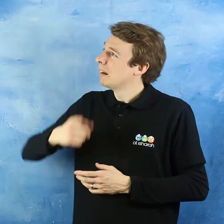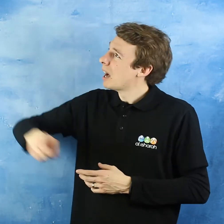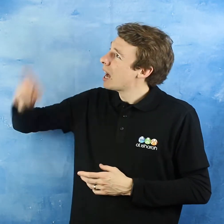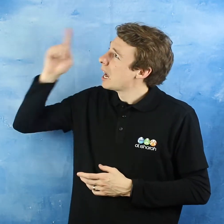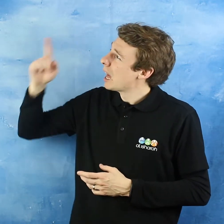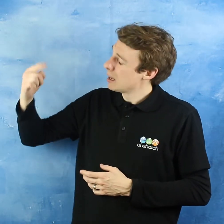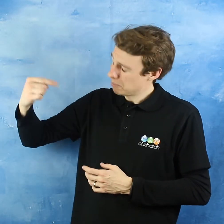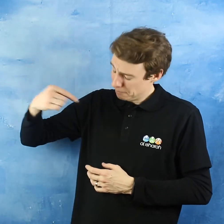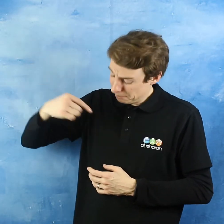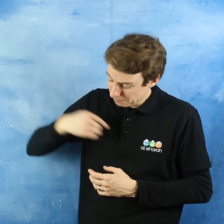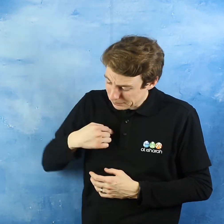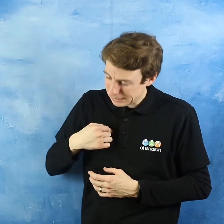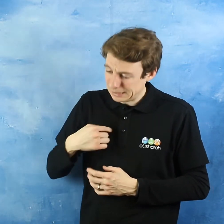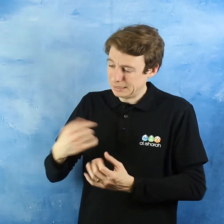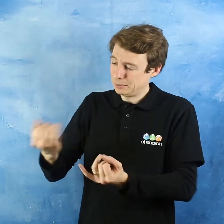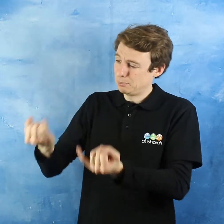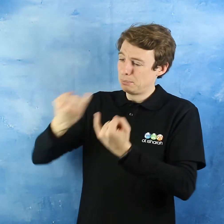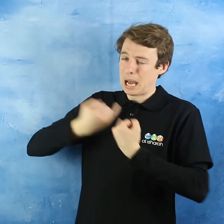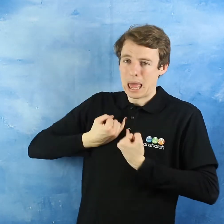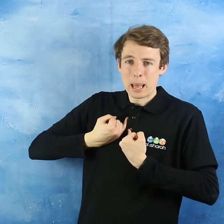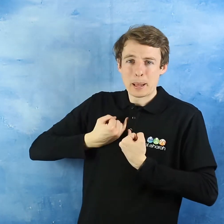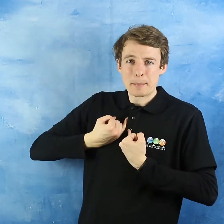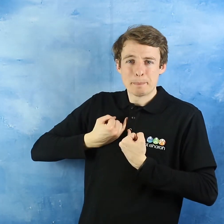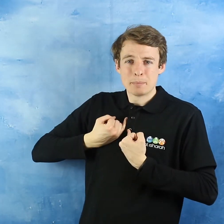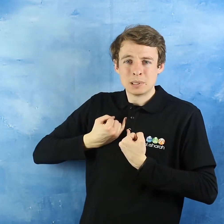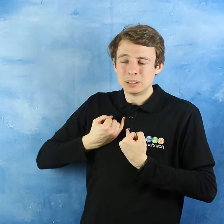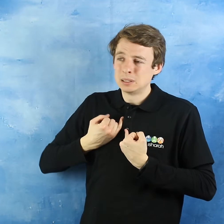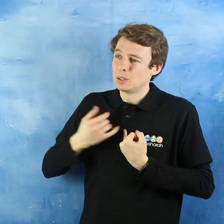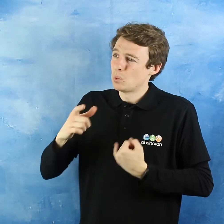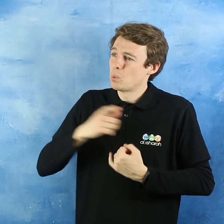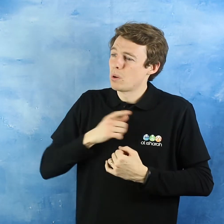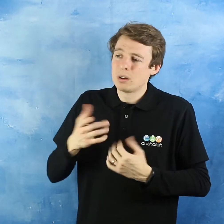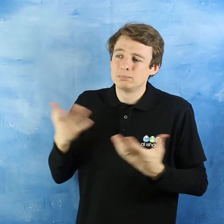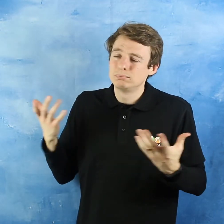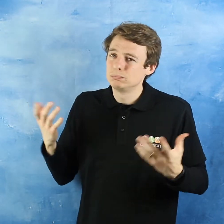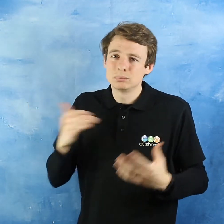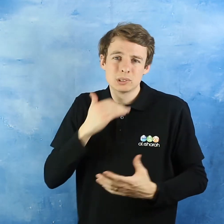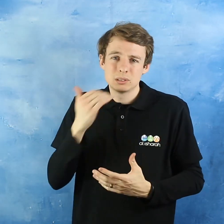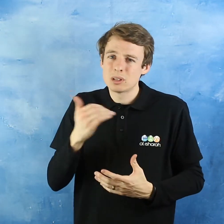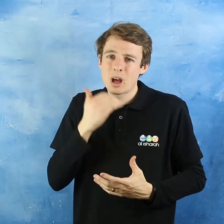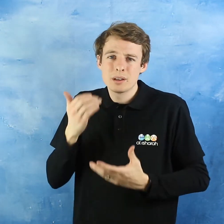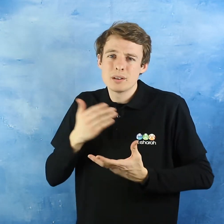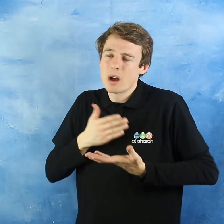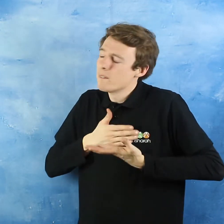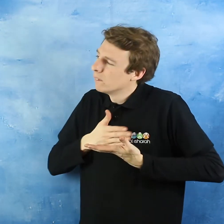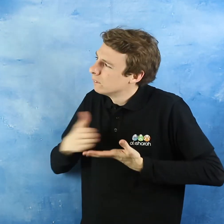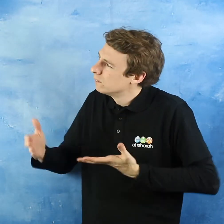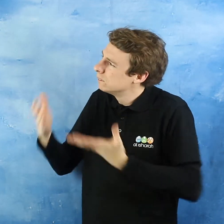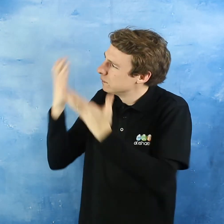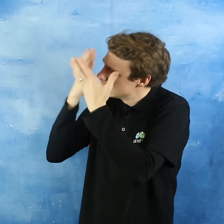you, Allah. I was running around behind dunya. Desire.